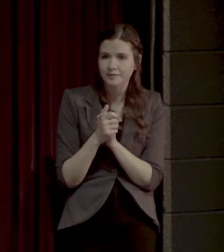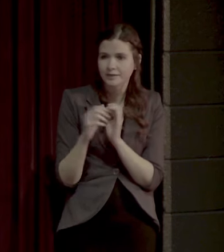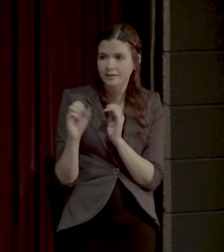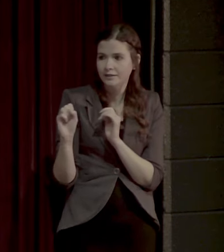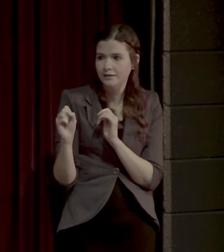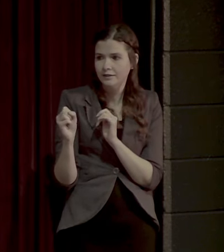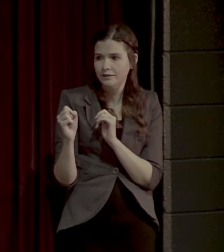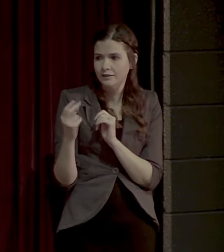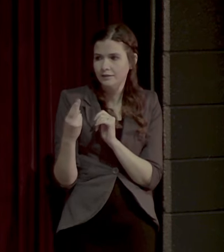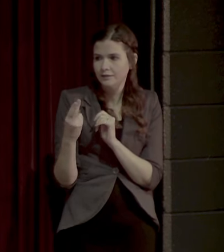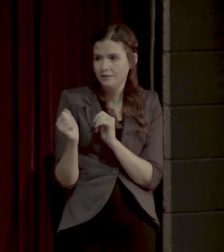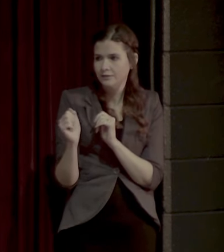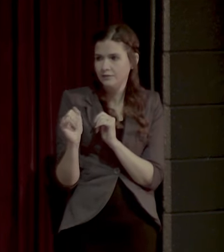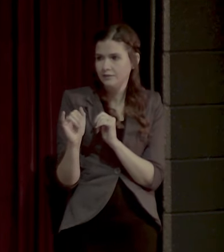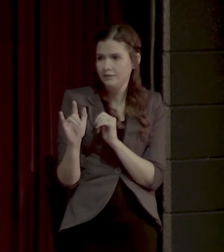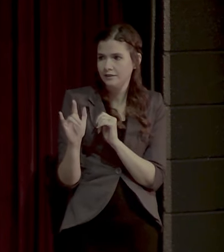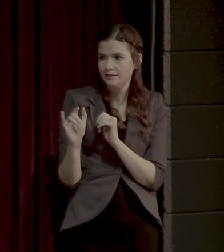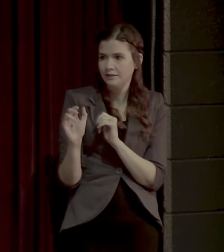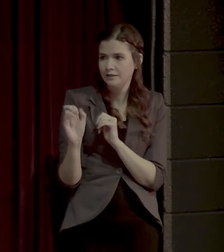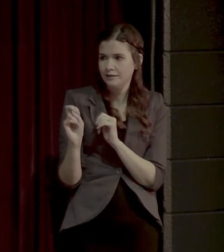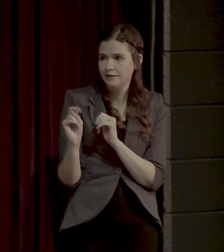Shaylin Tofty,